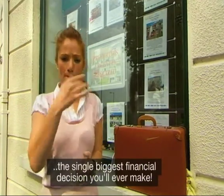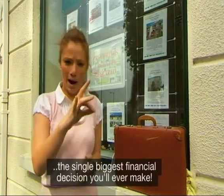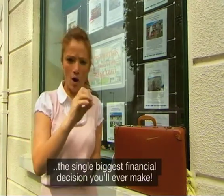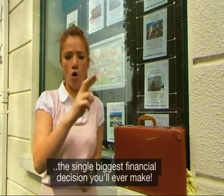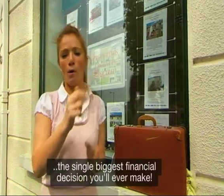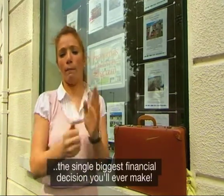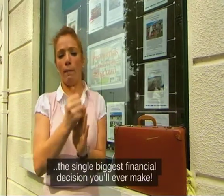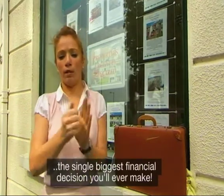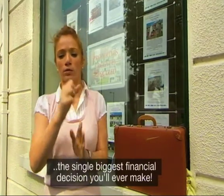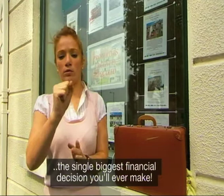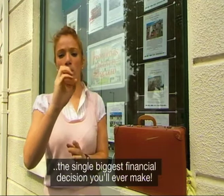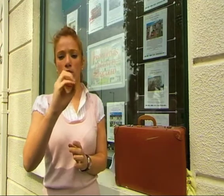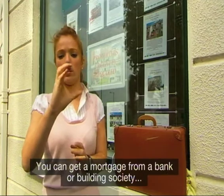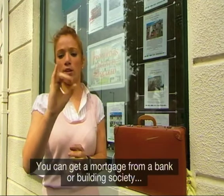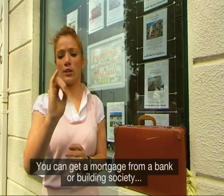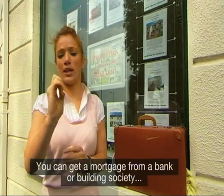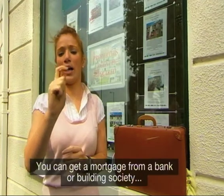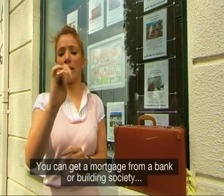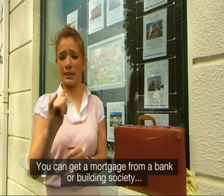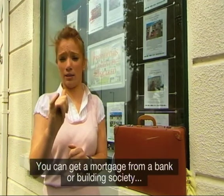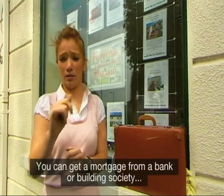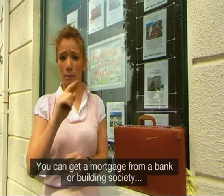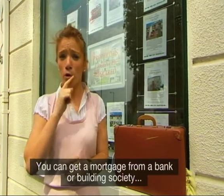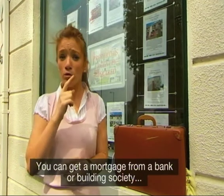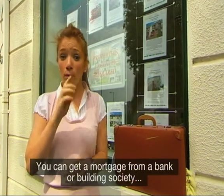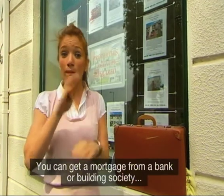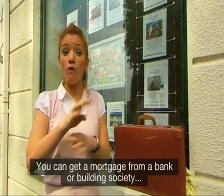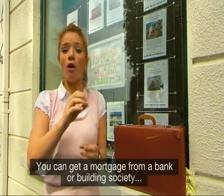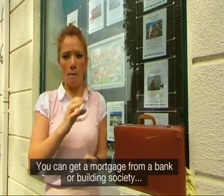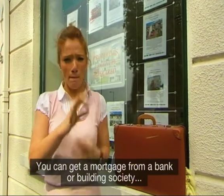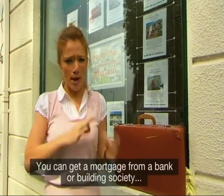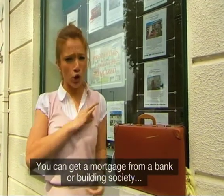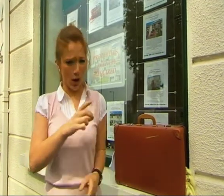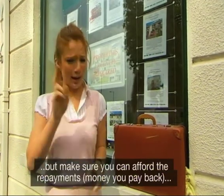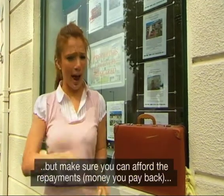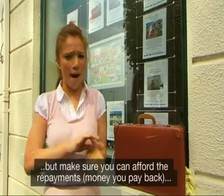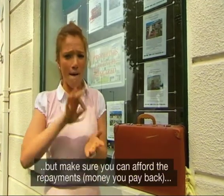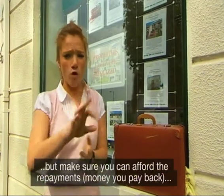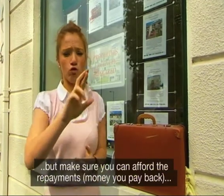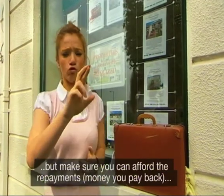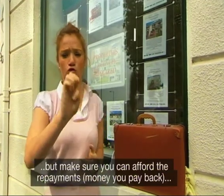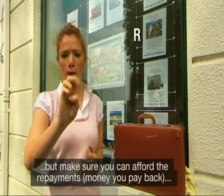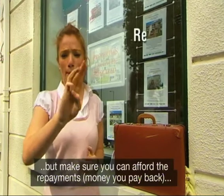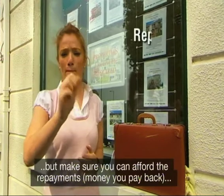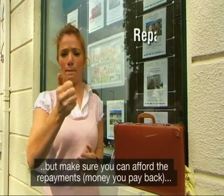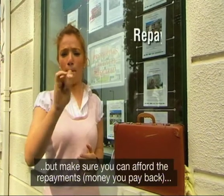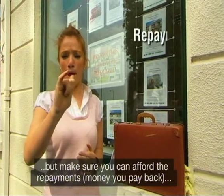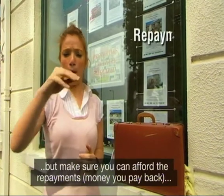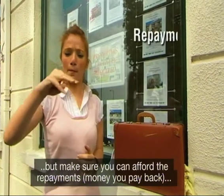you'll ever make. You can get a mortgage from a bank or building society, but you need to make sure you're able to afford the repayments, the money